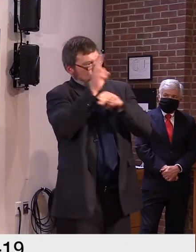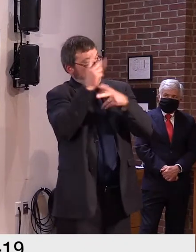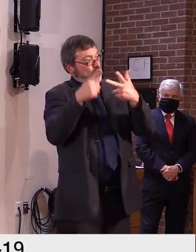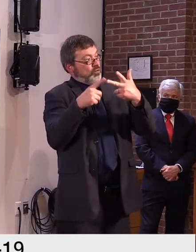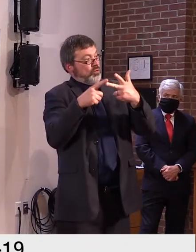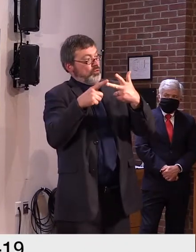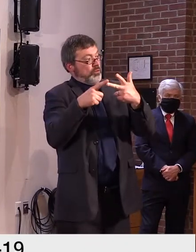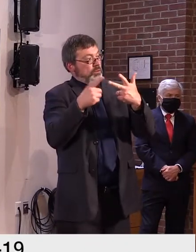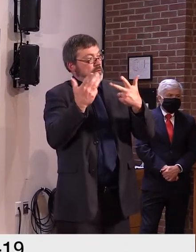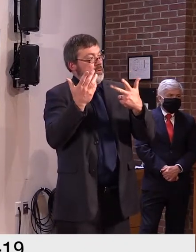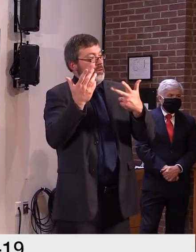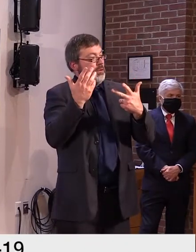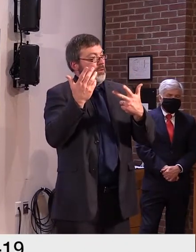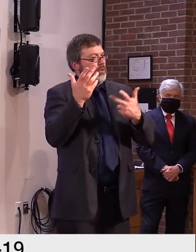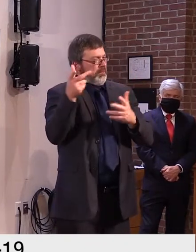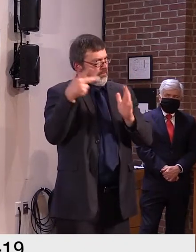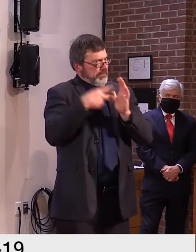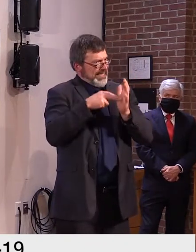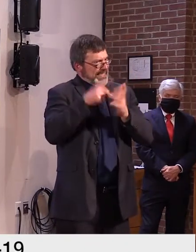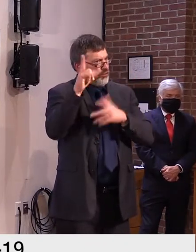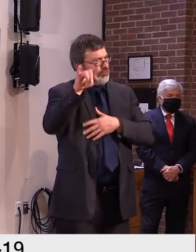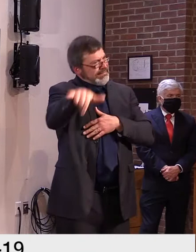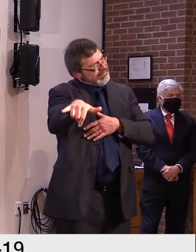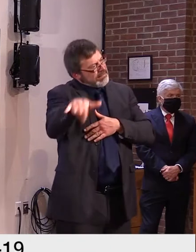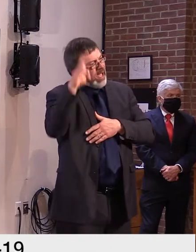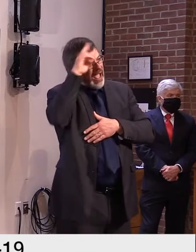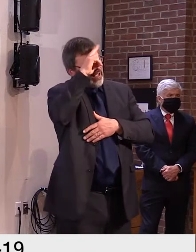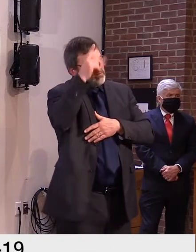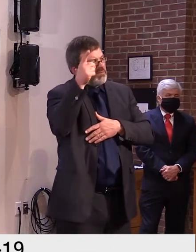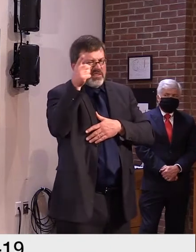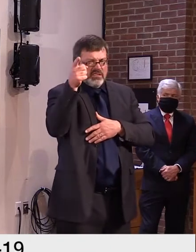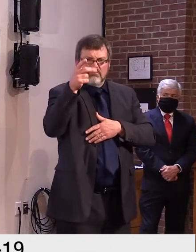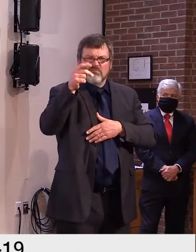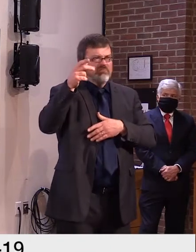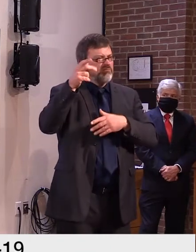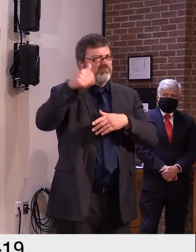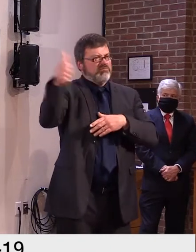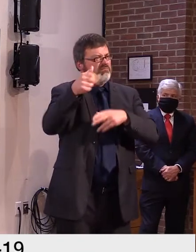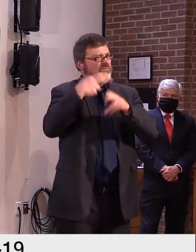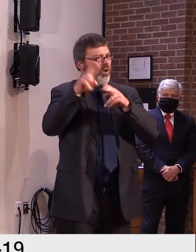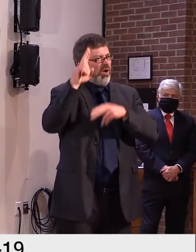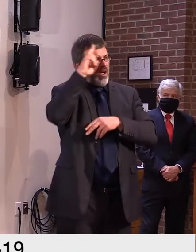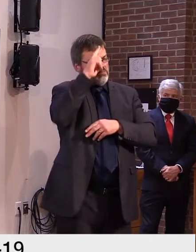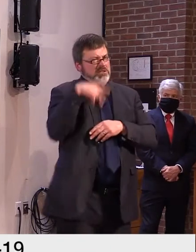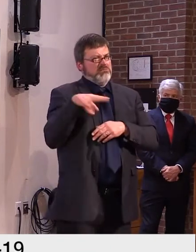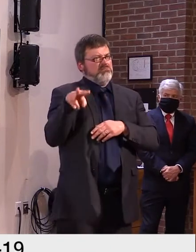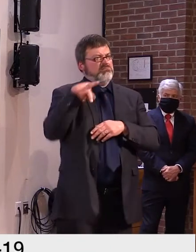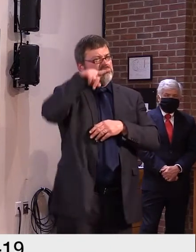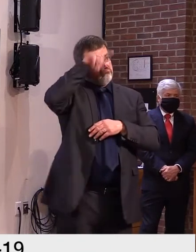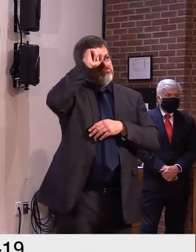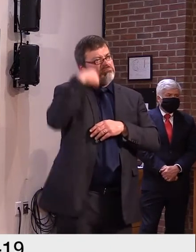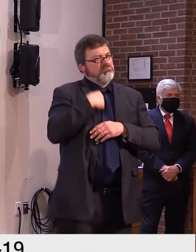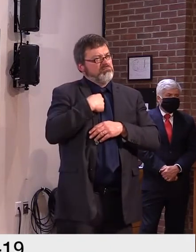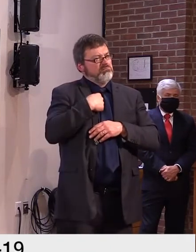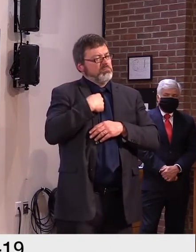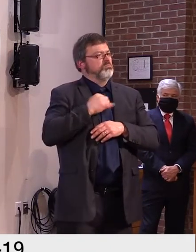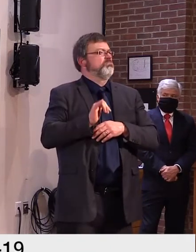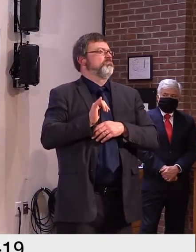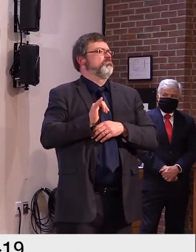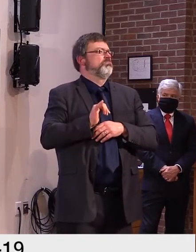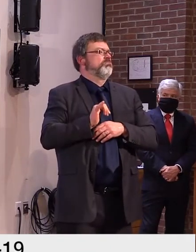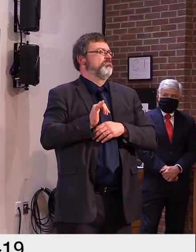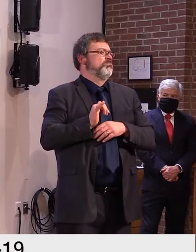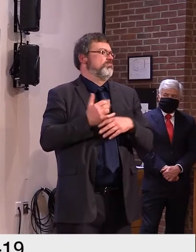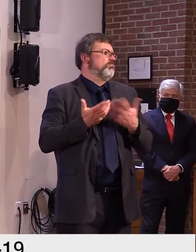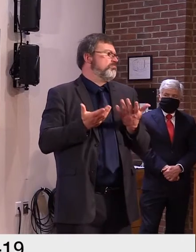rather truncated, and he got that and then started to go to the outpatient setting and kept taking it there.